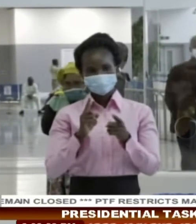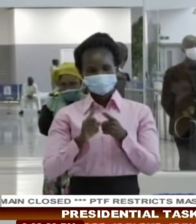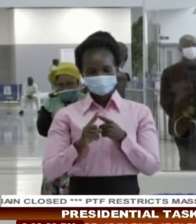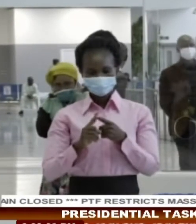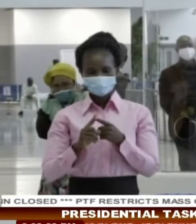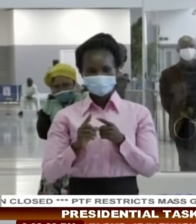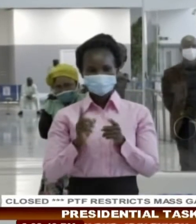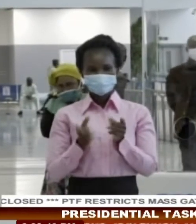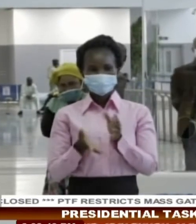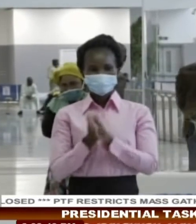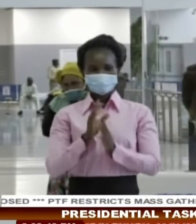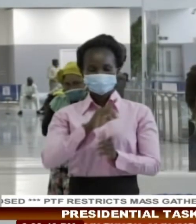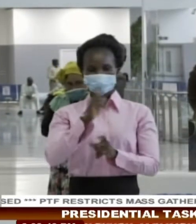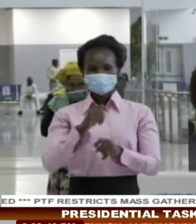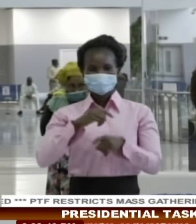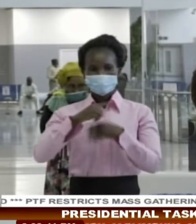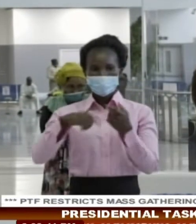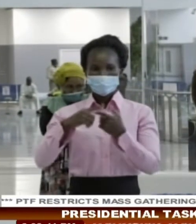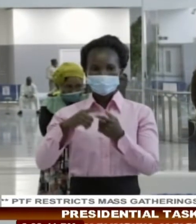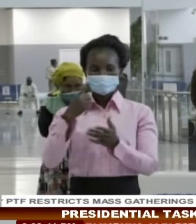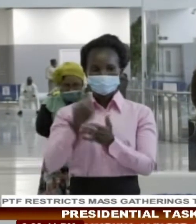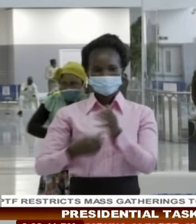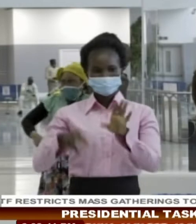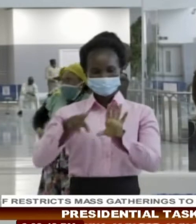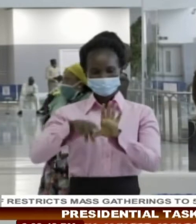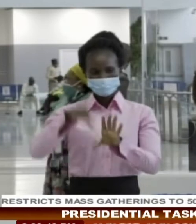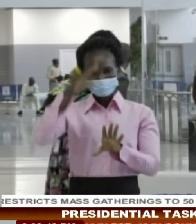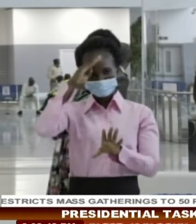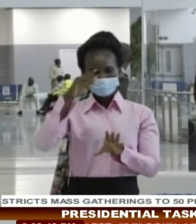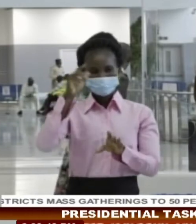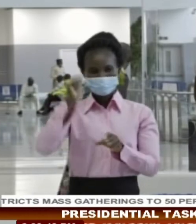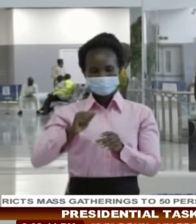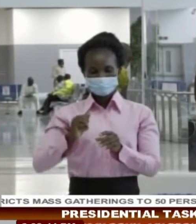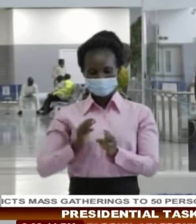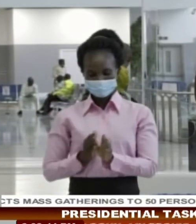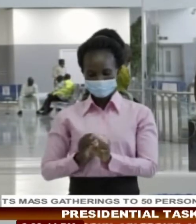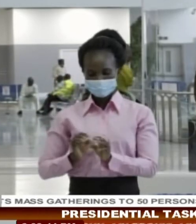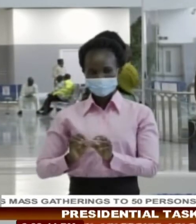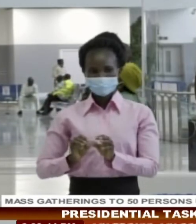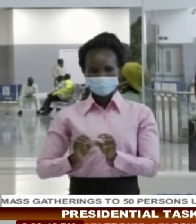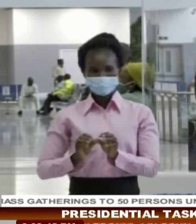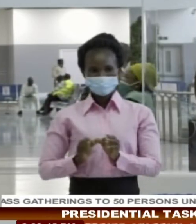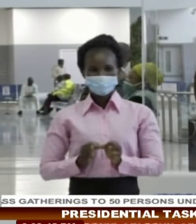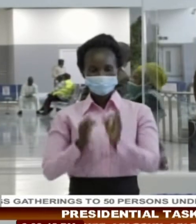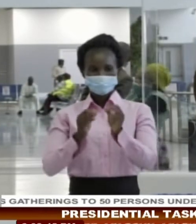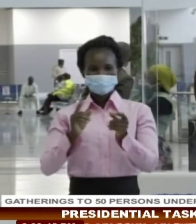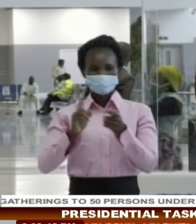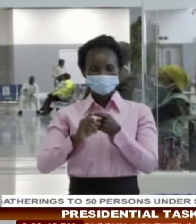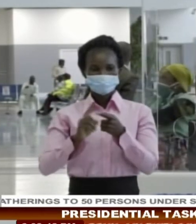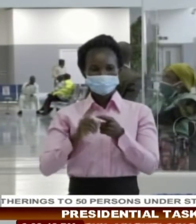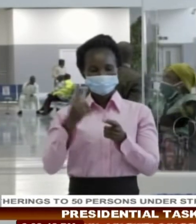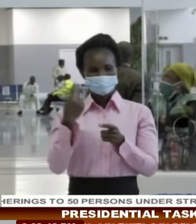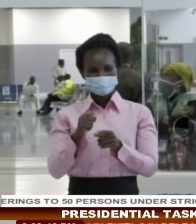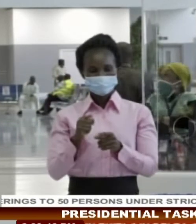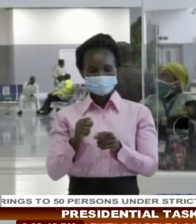presented, and you can extend it to the national coordinator and the Minister of